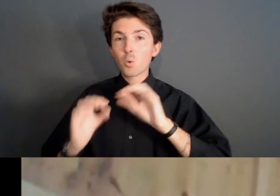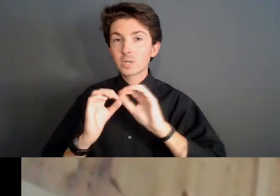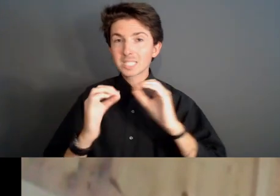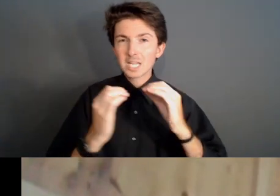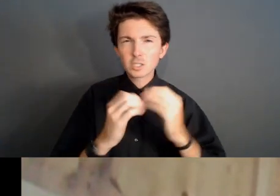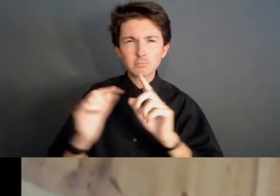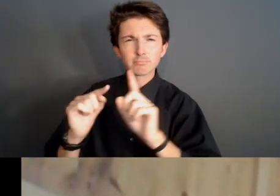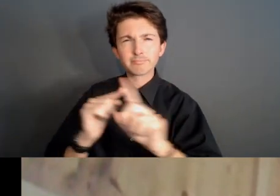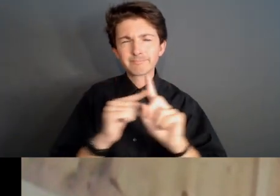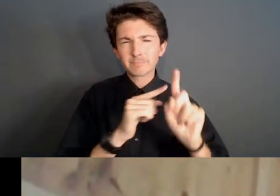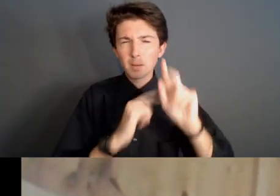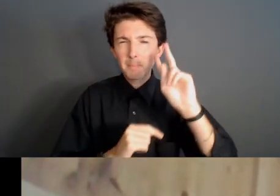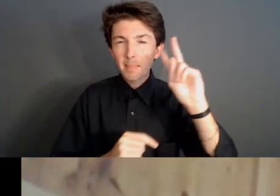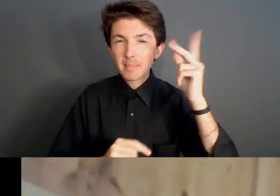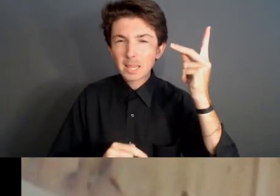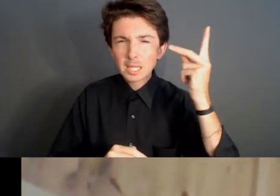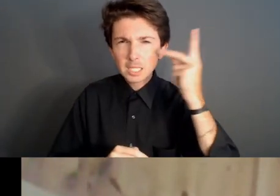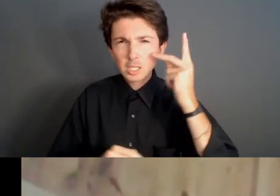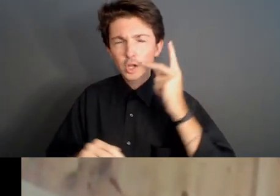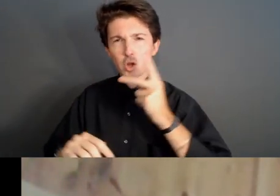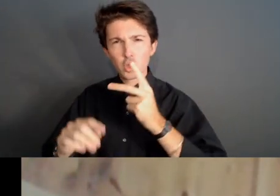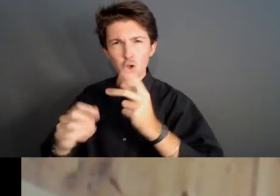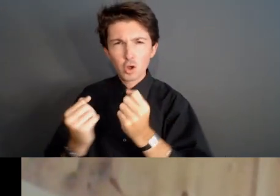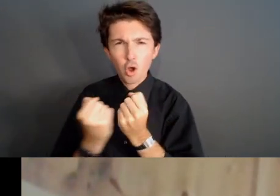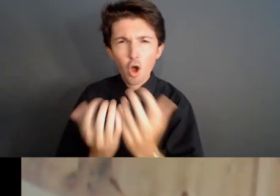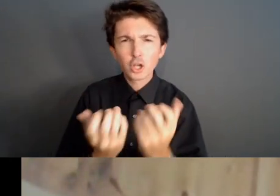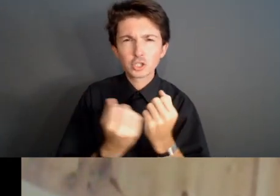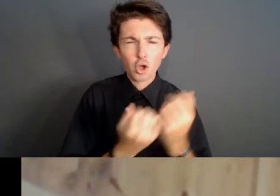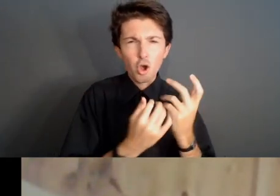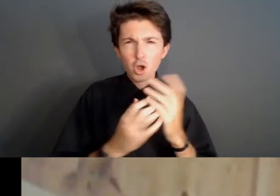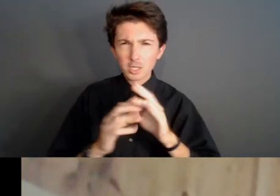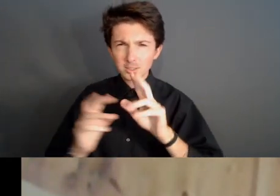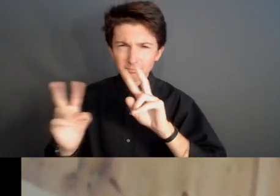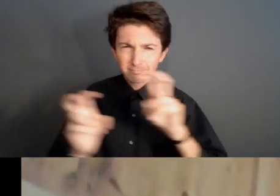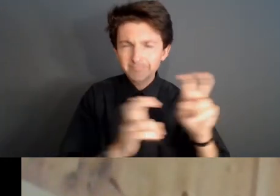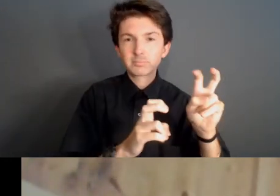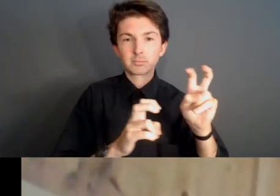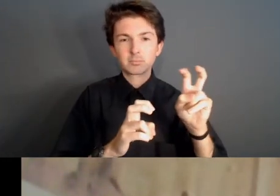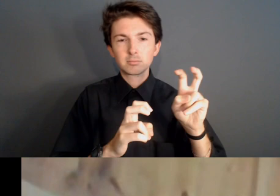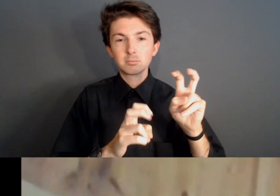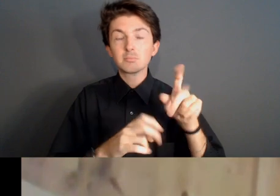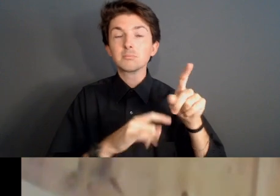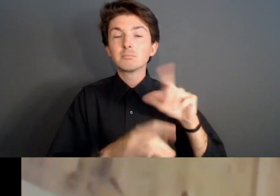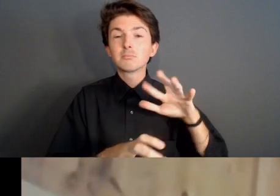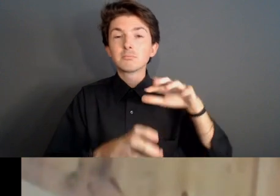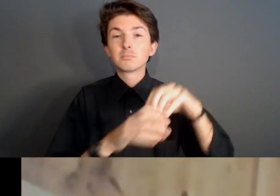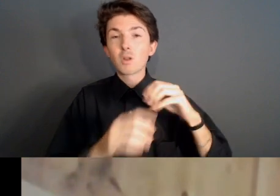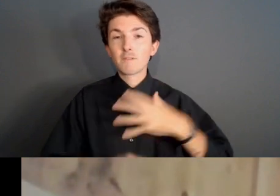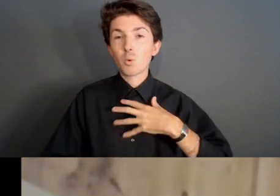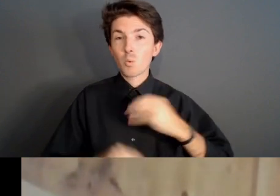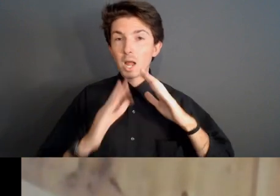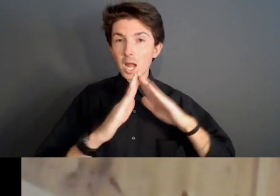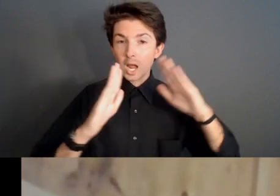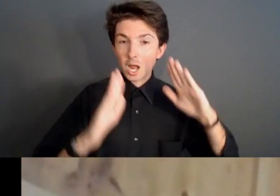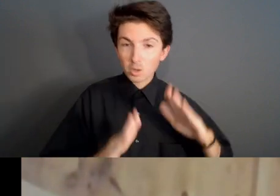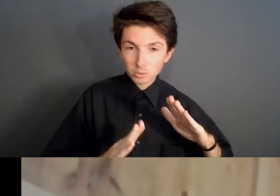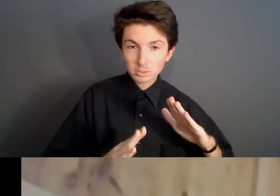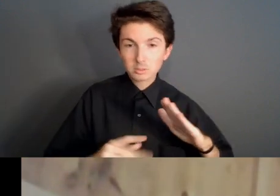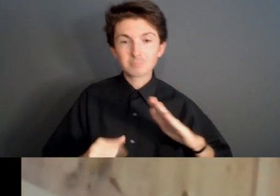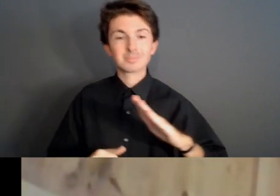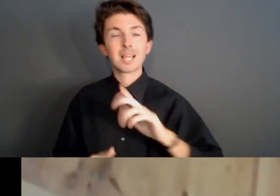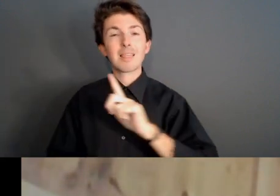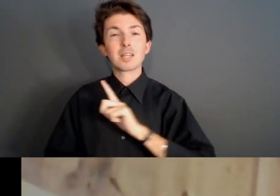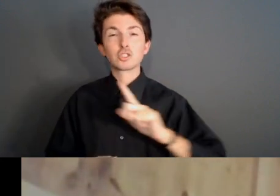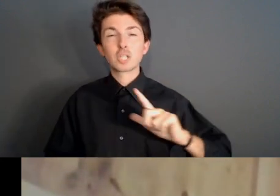political causes. He was a White House intern during the Clinton administration, a legislative correspondent for Senator